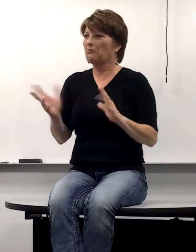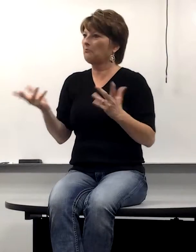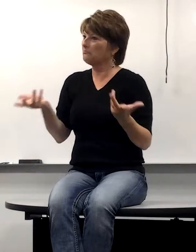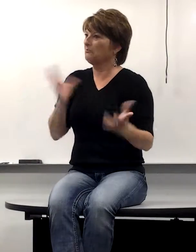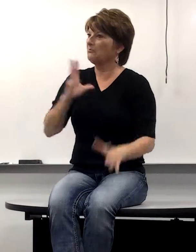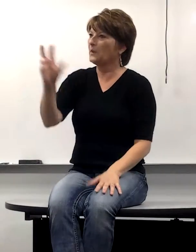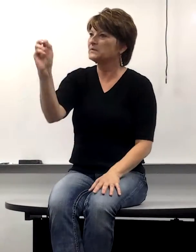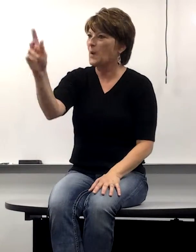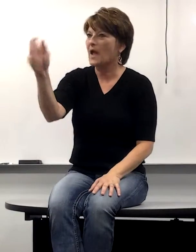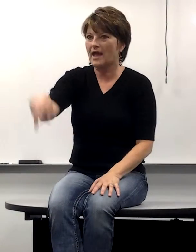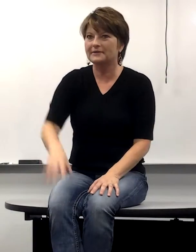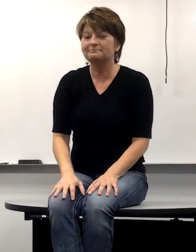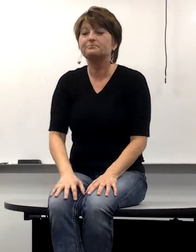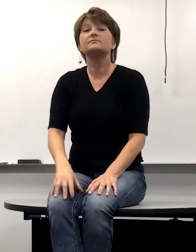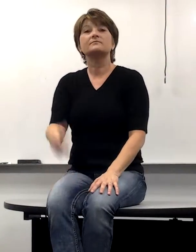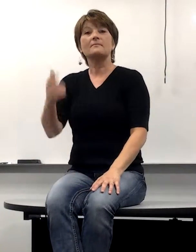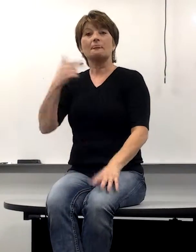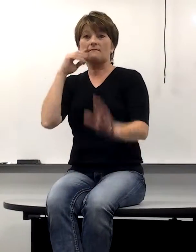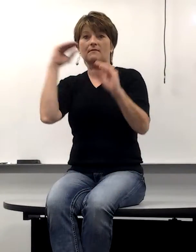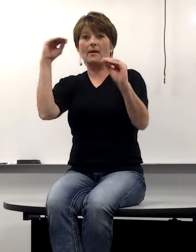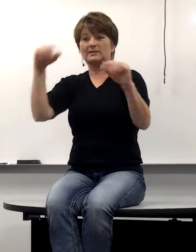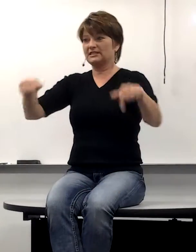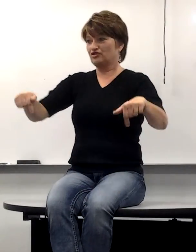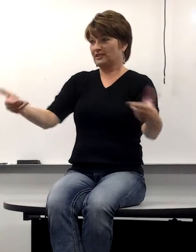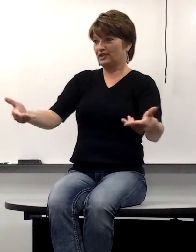I had to tell myself that it was going to be okay.